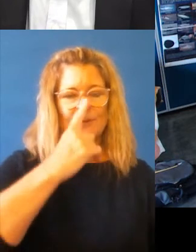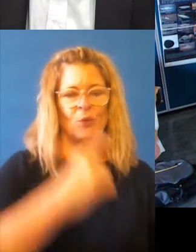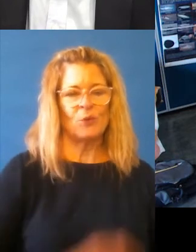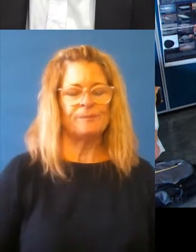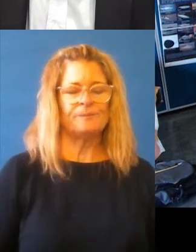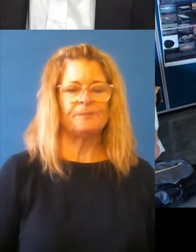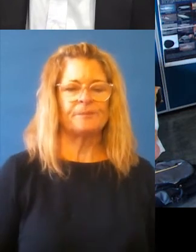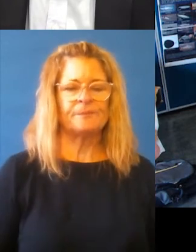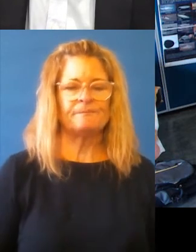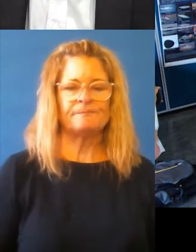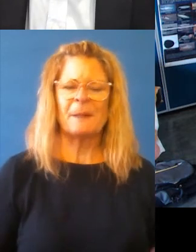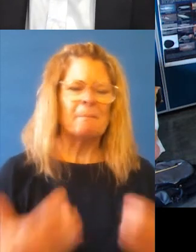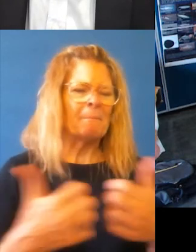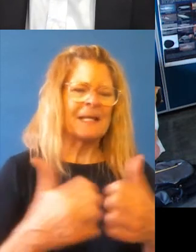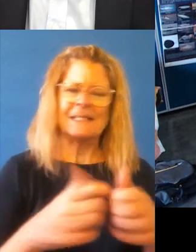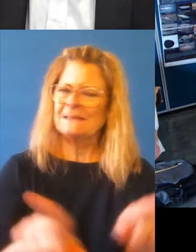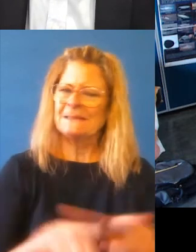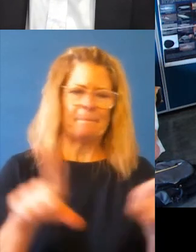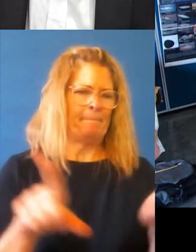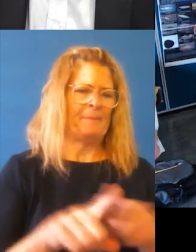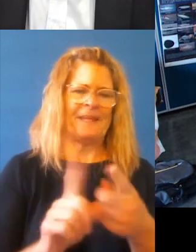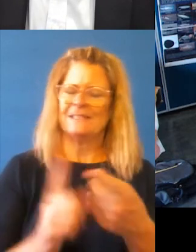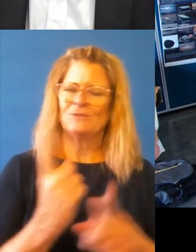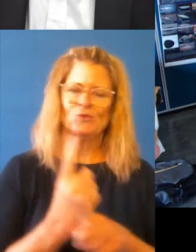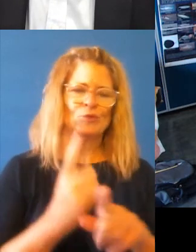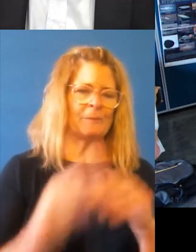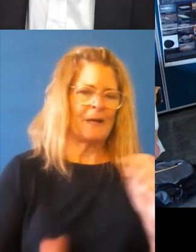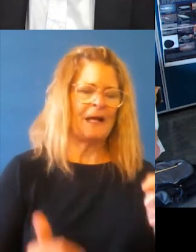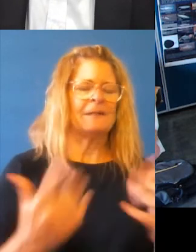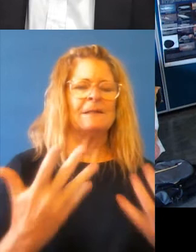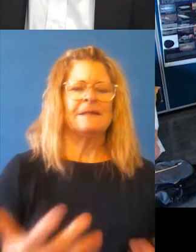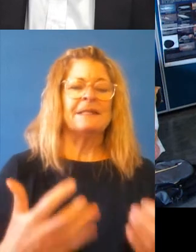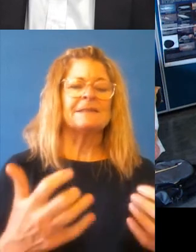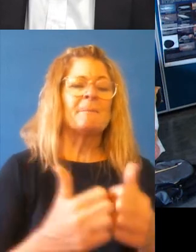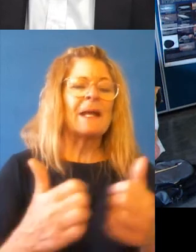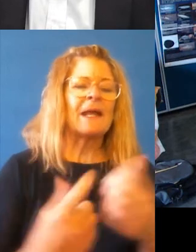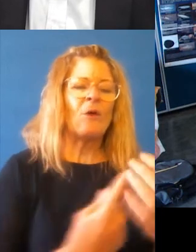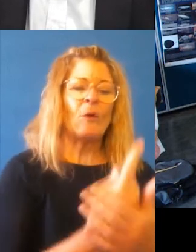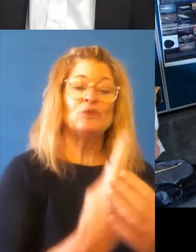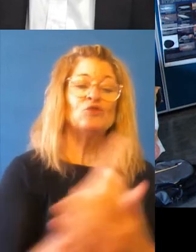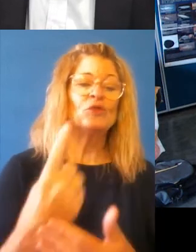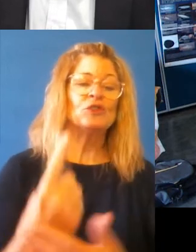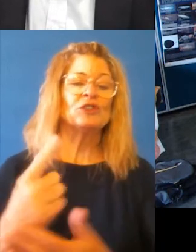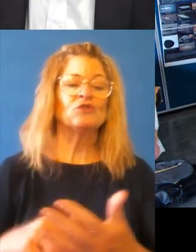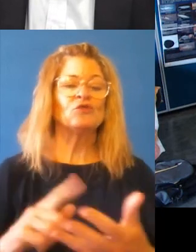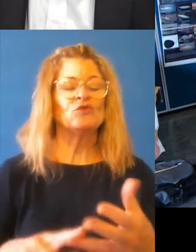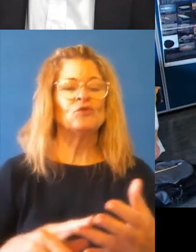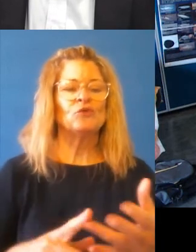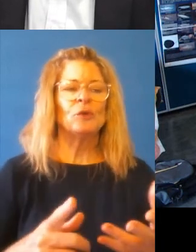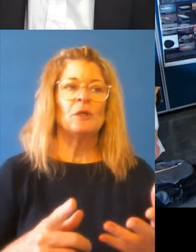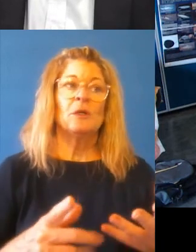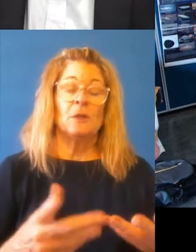There are many similarities. There are many opportunities to learn from